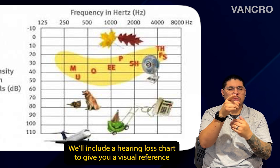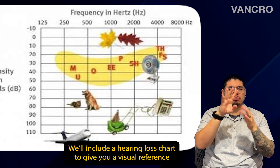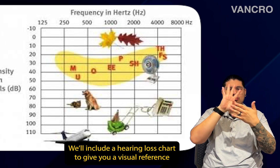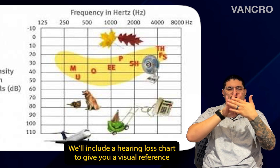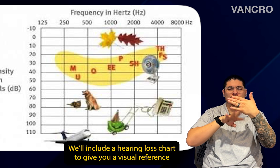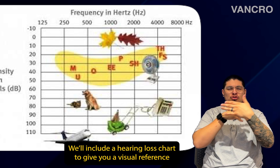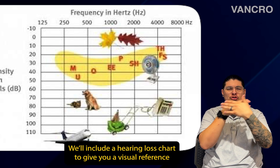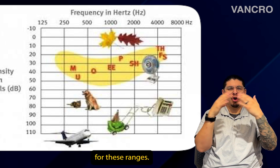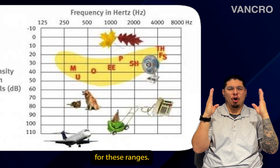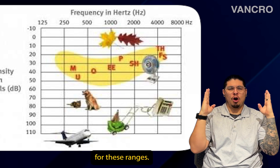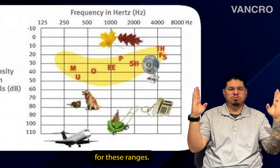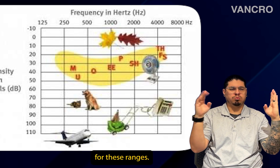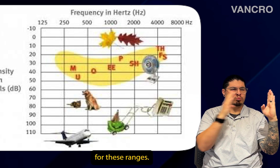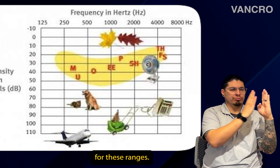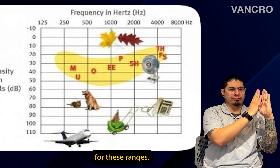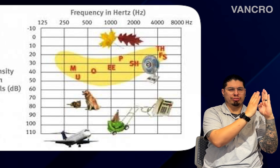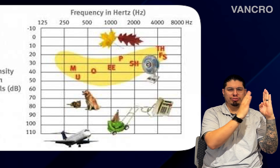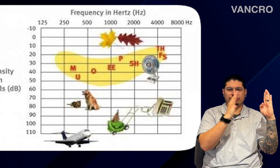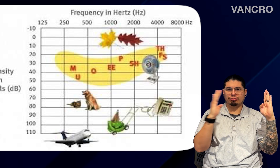visual reference for these ranges.